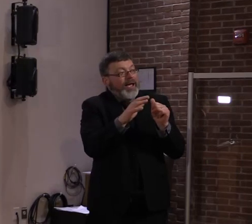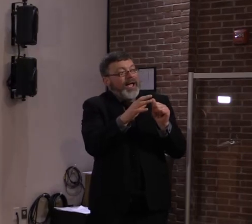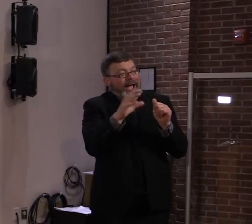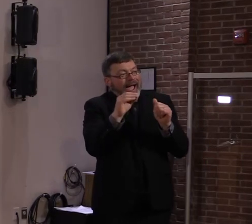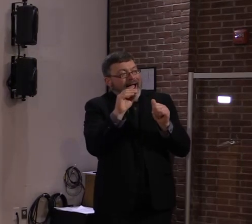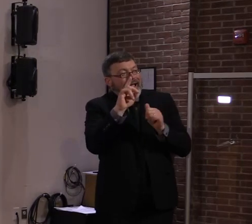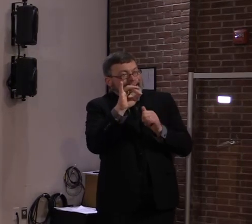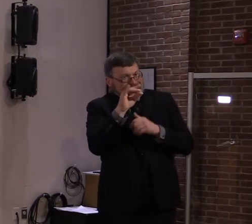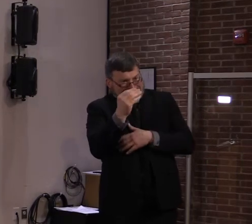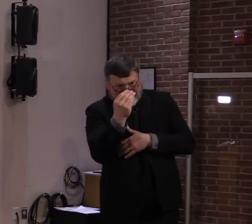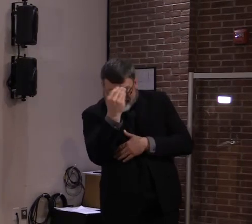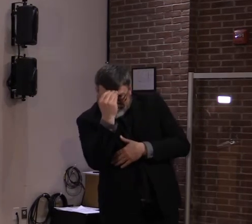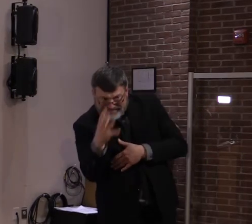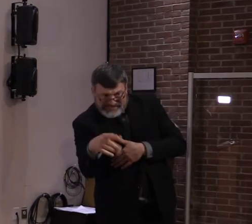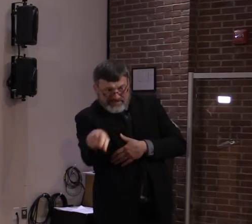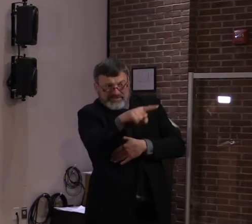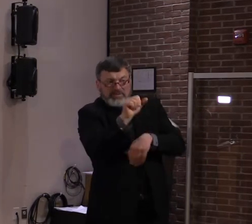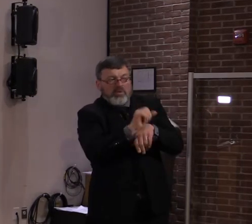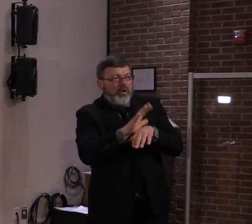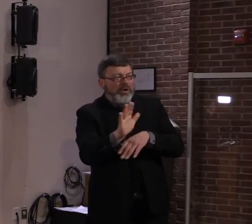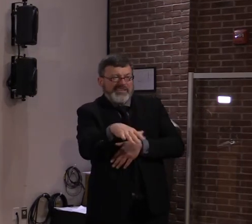might end up